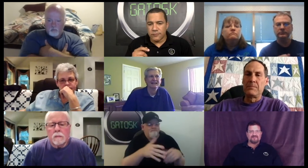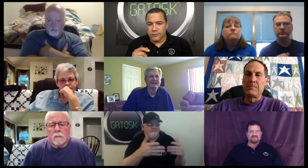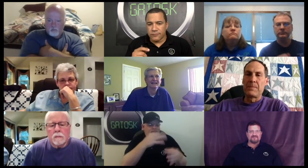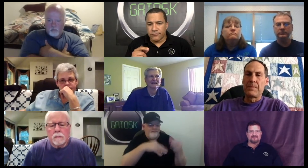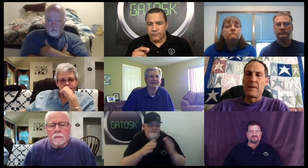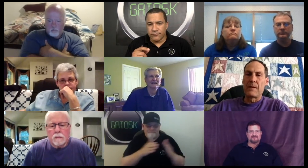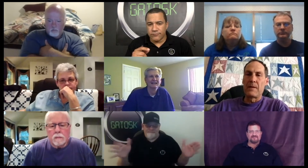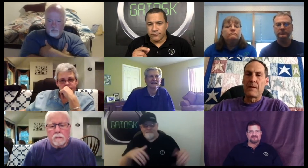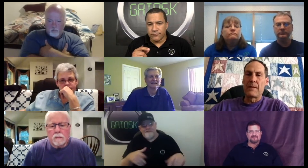future,